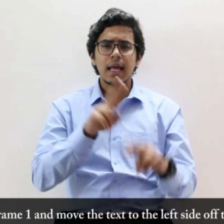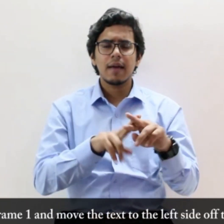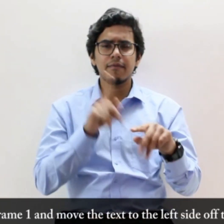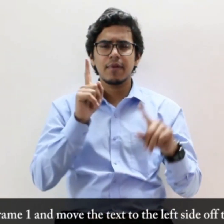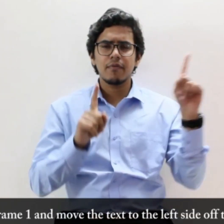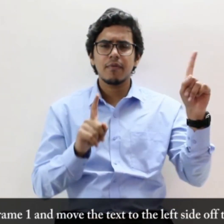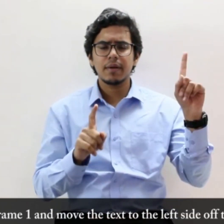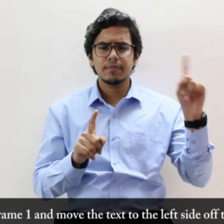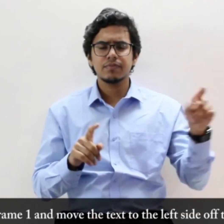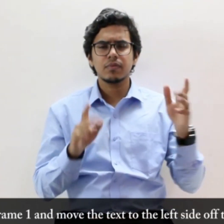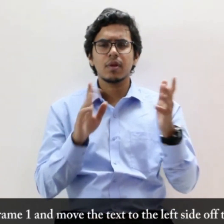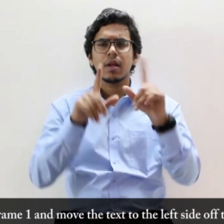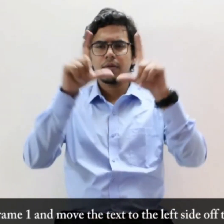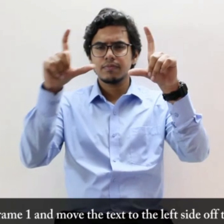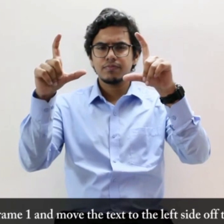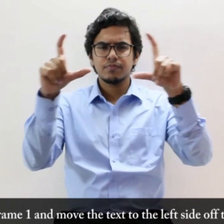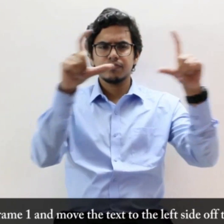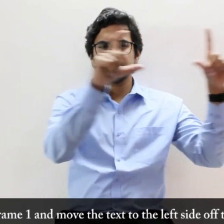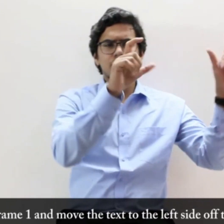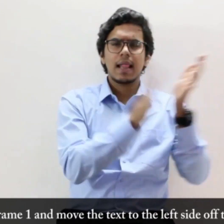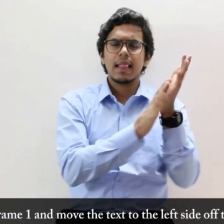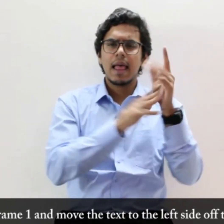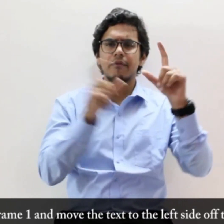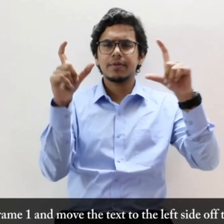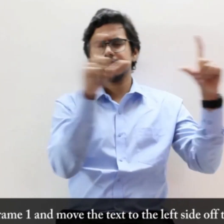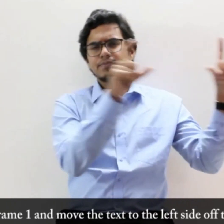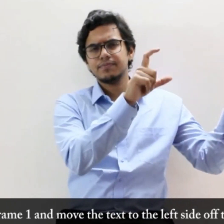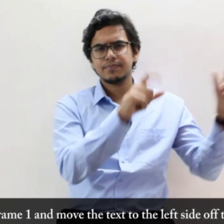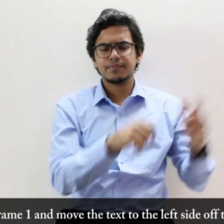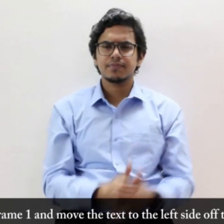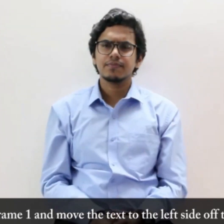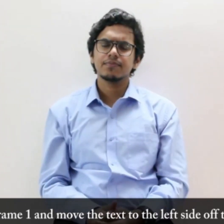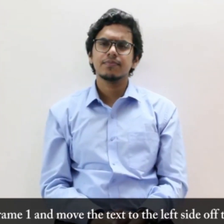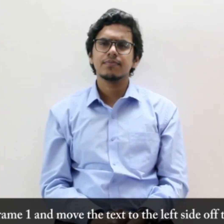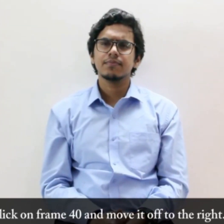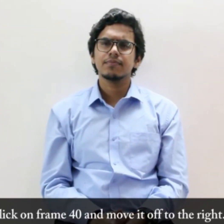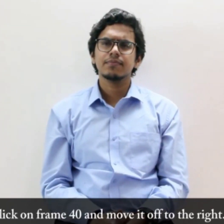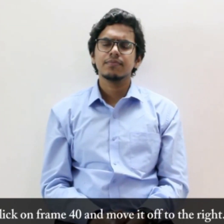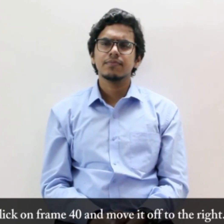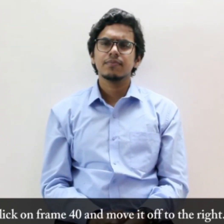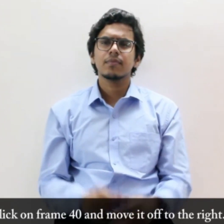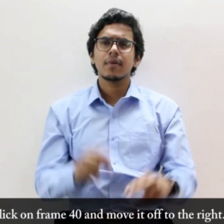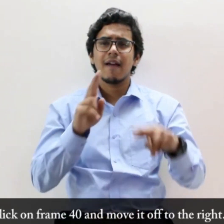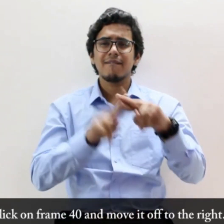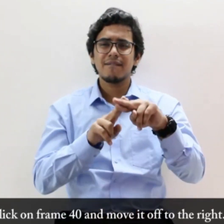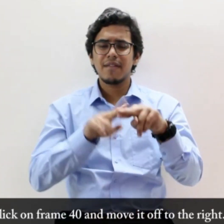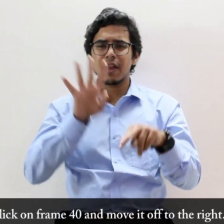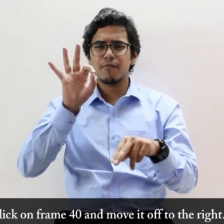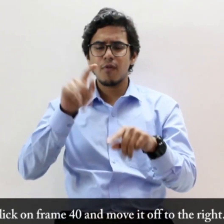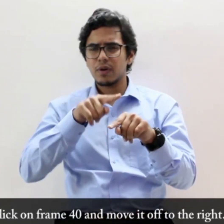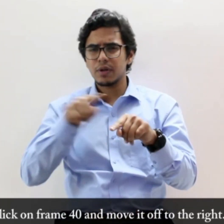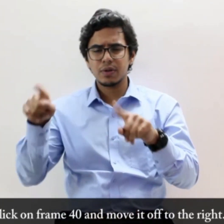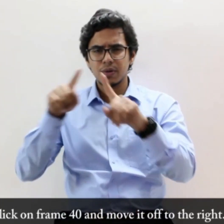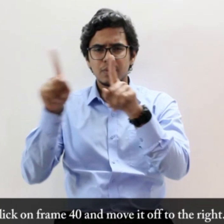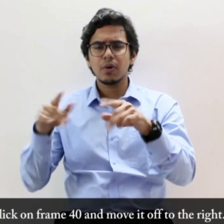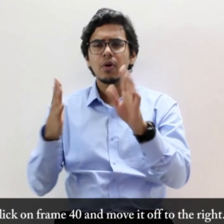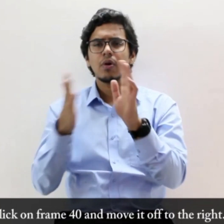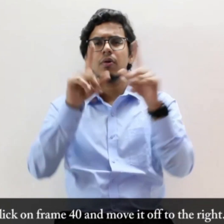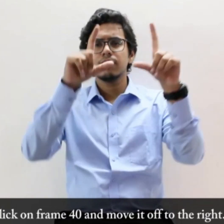Click on frame 1 and move the text to the left side of the stage. Click on frame 40